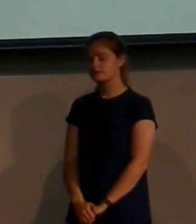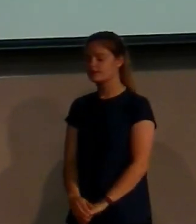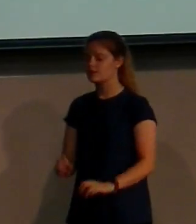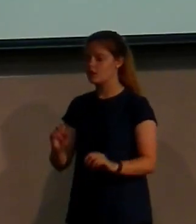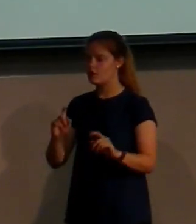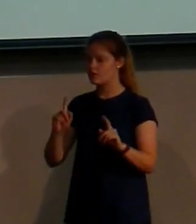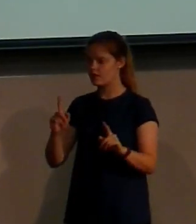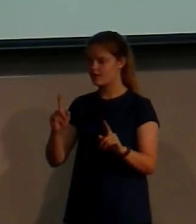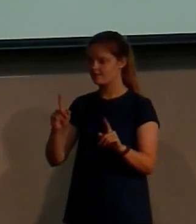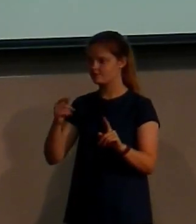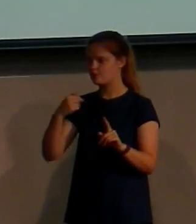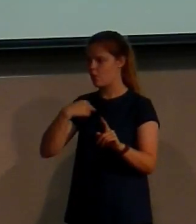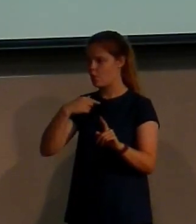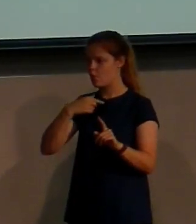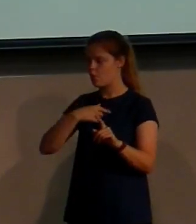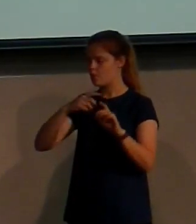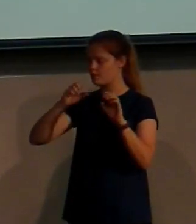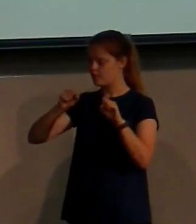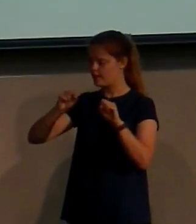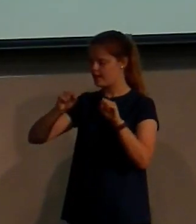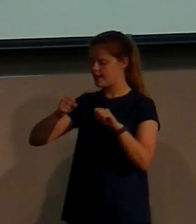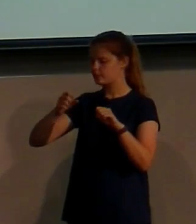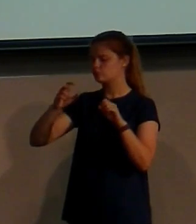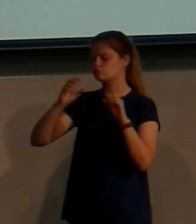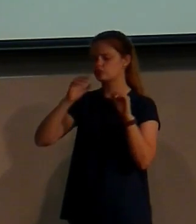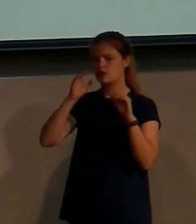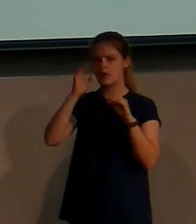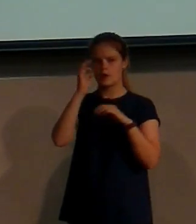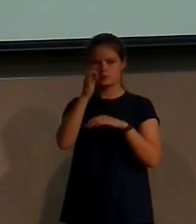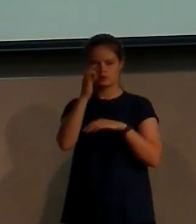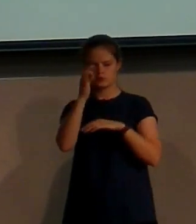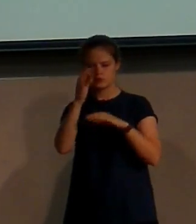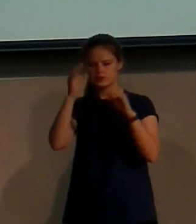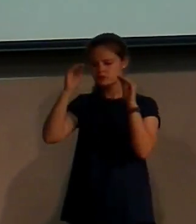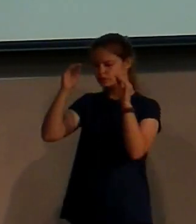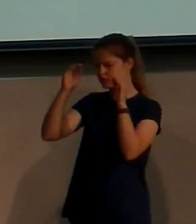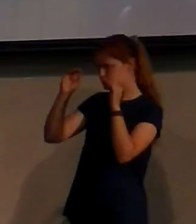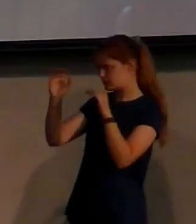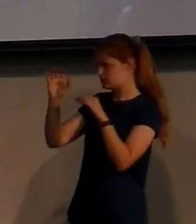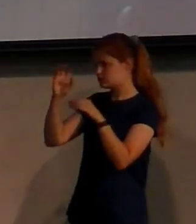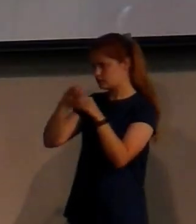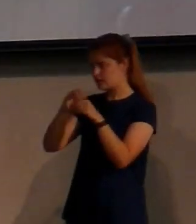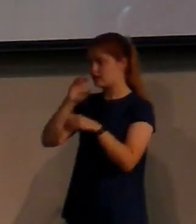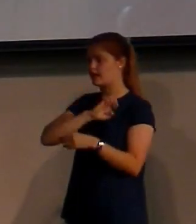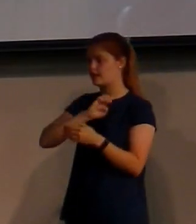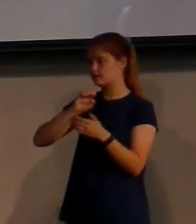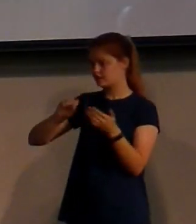Okay, we were able to preach and teach while we were in El Salvador.